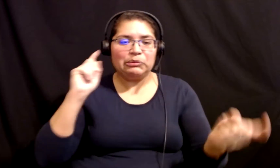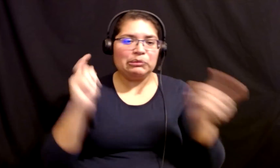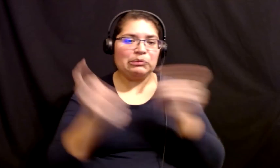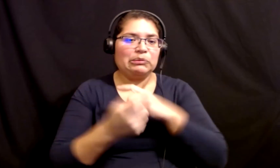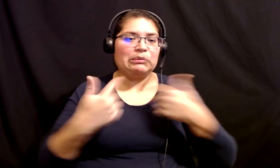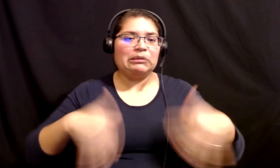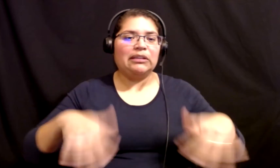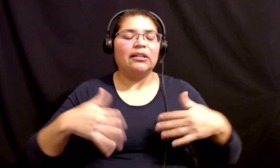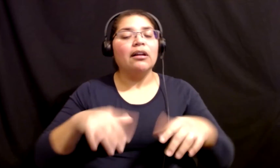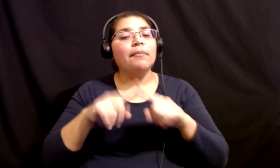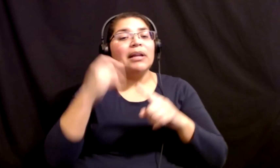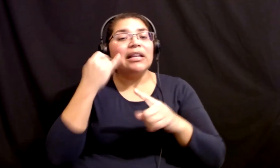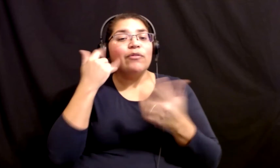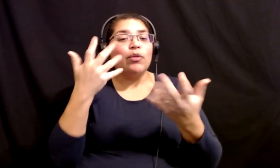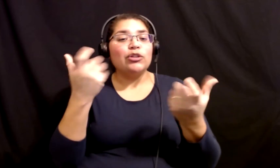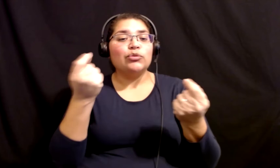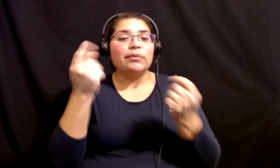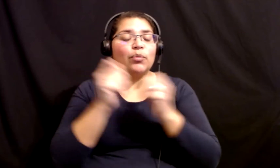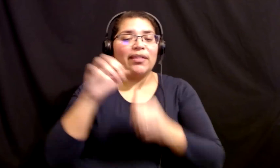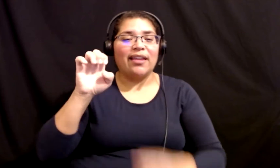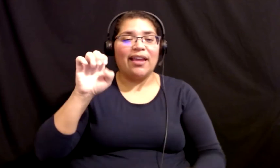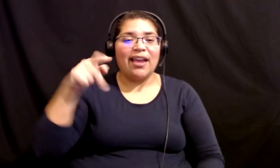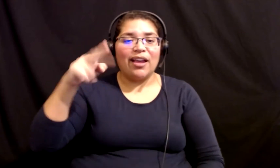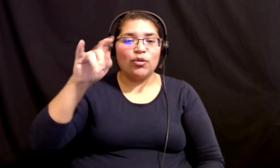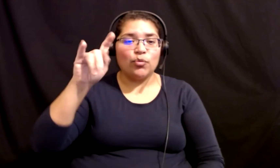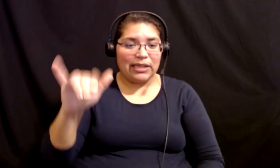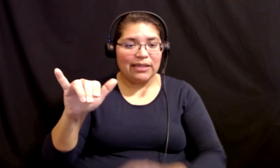to do something with equity, that